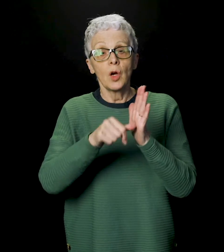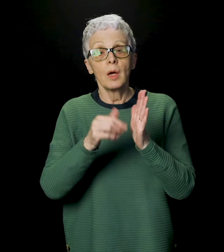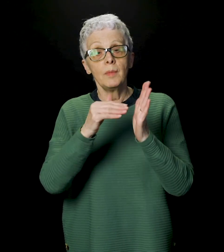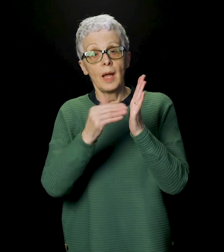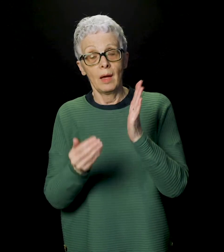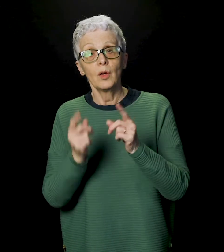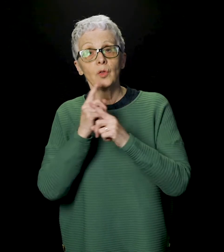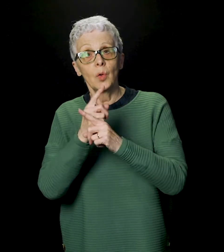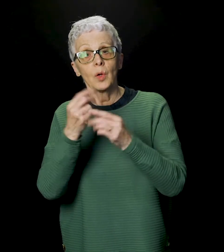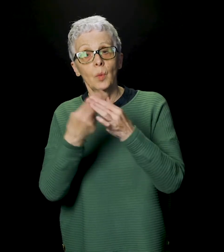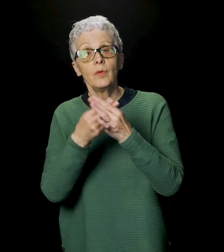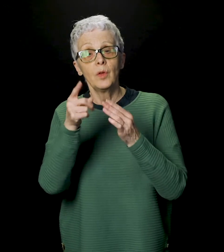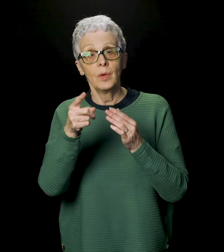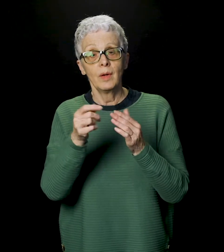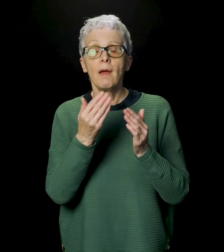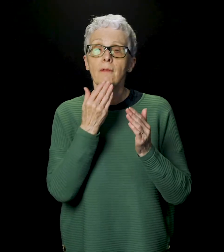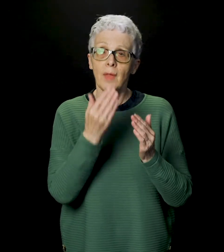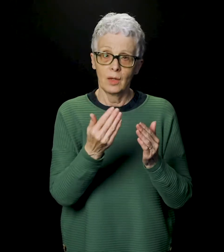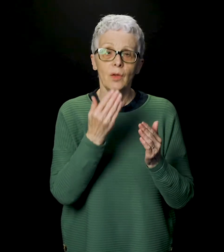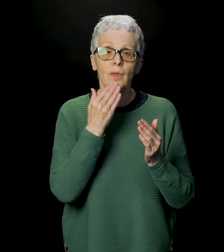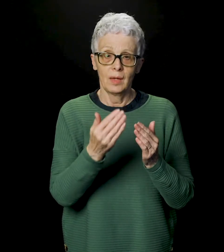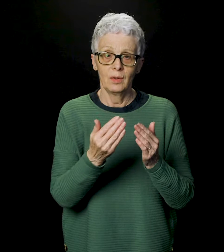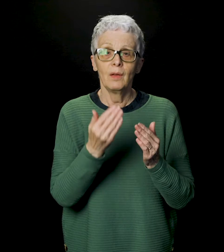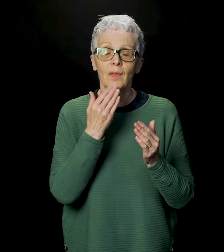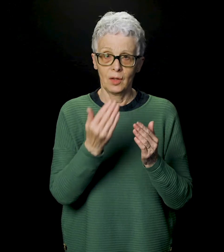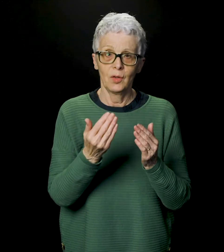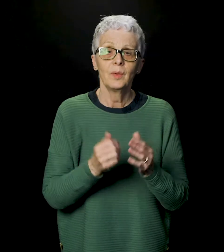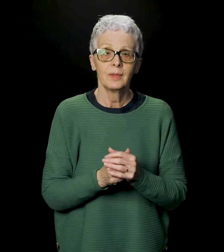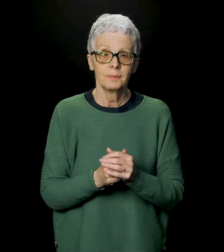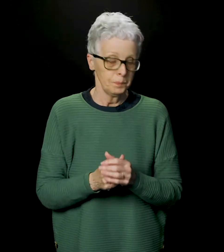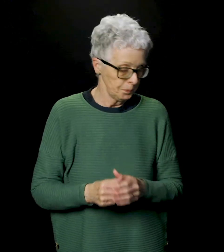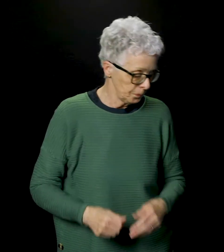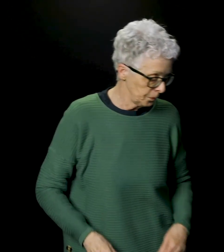to you. And we're just really thankful. Thank you. Thank you.